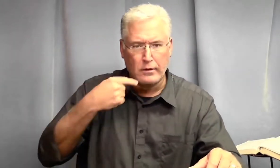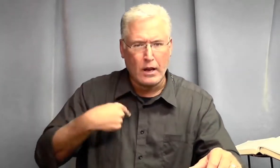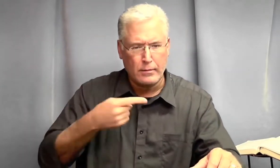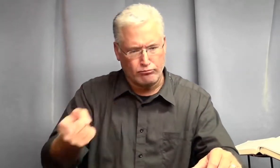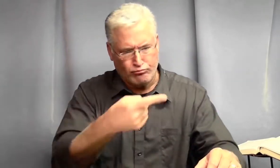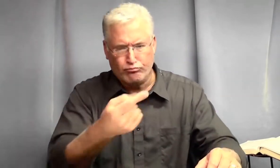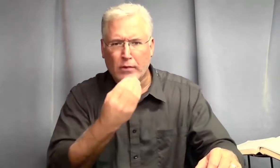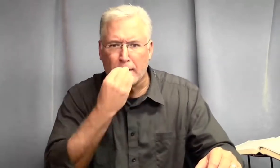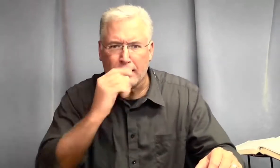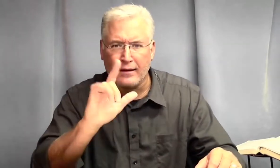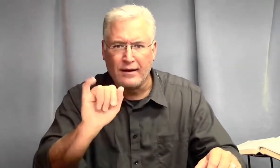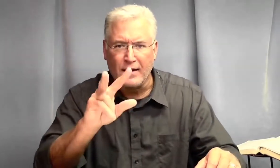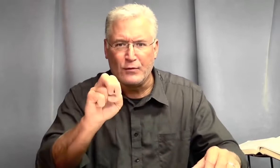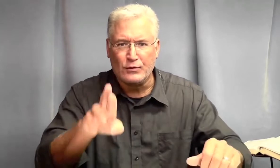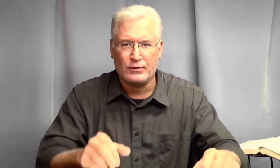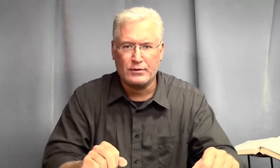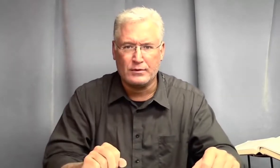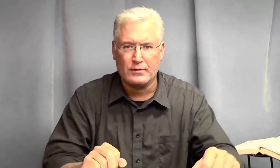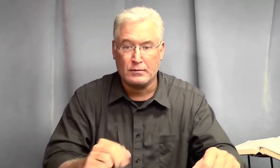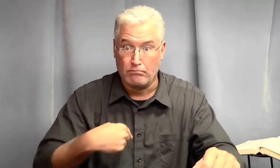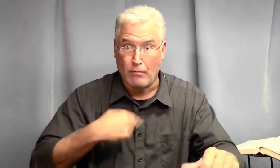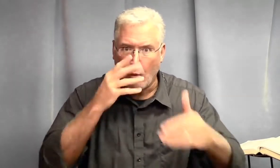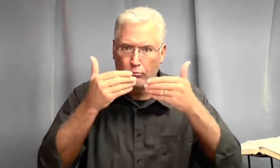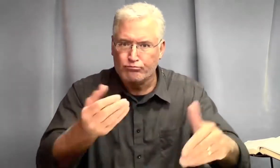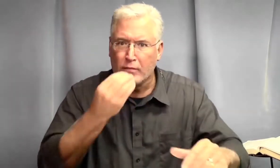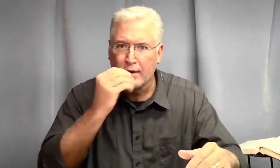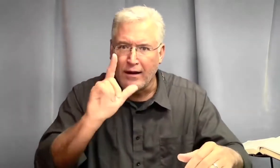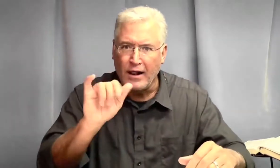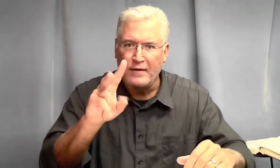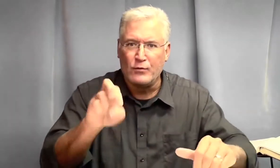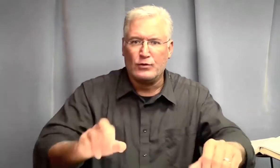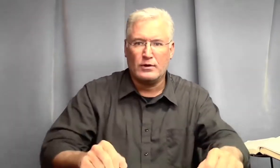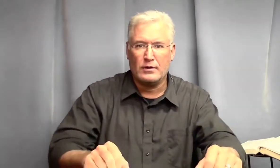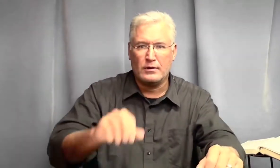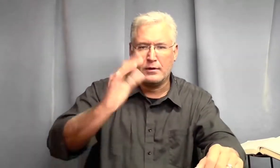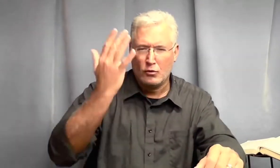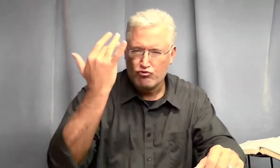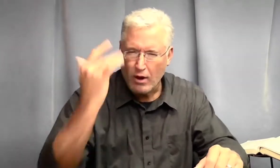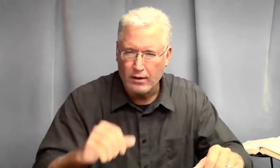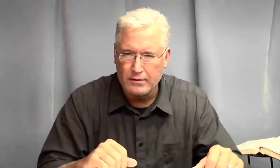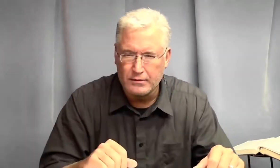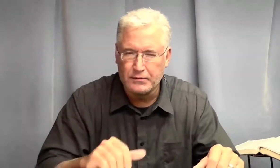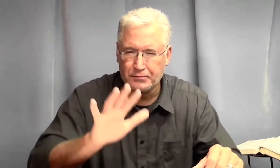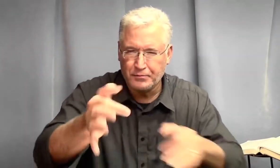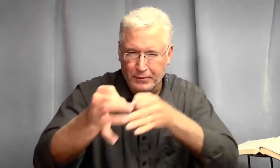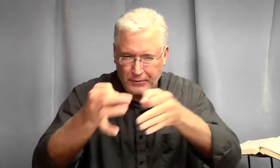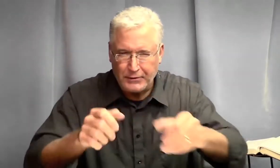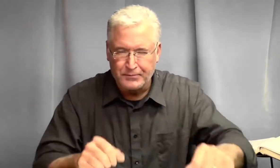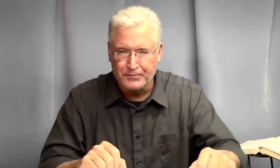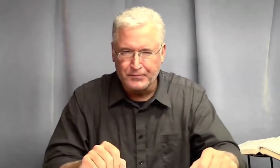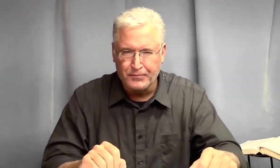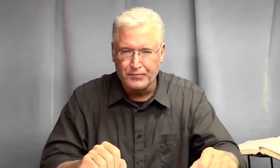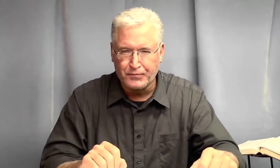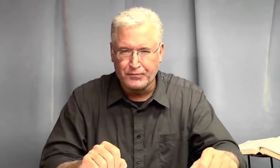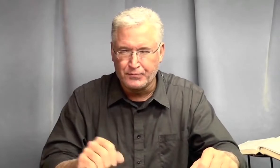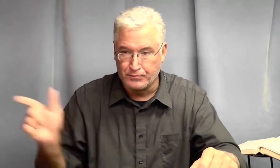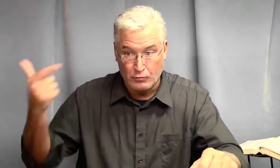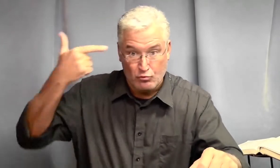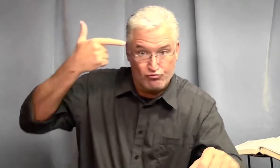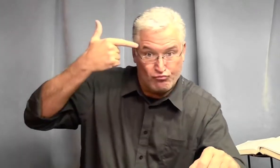head and he was saying, Brad, you better eat that liver. Well, I'm going to go ahead and eat the liver. Why? Because, well, let me